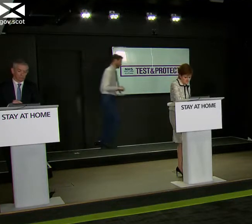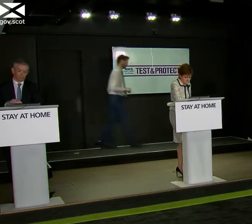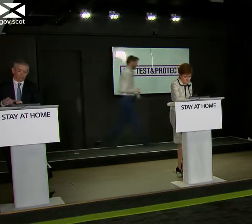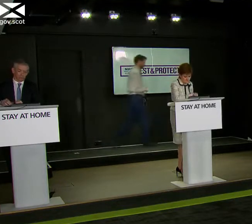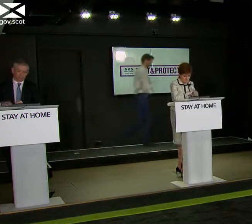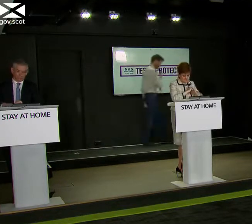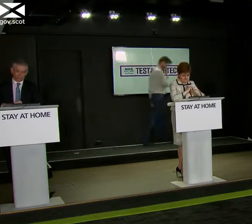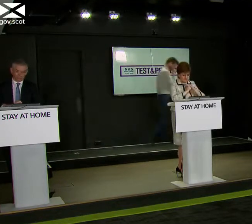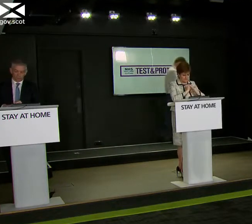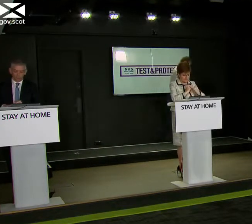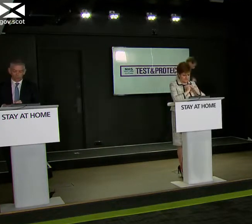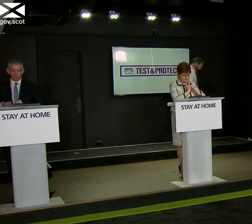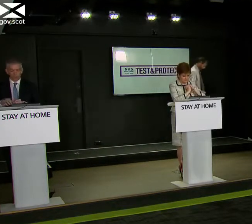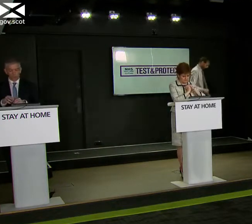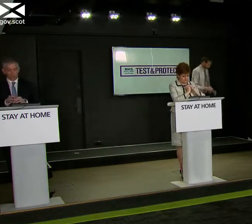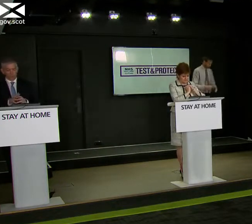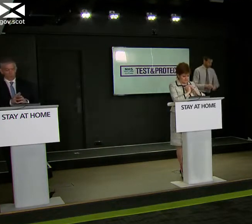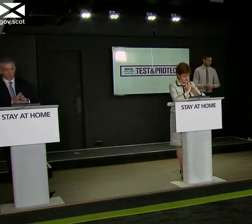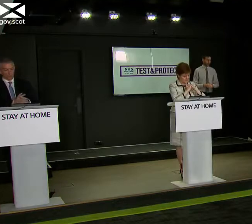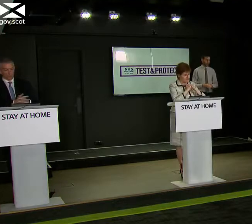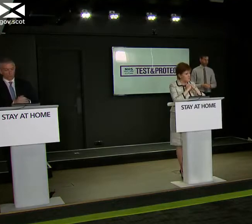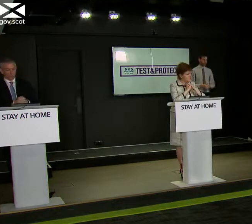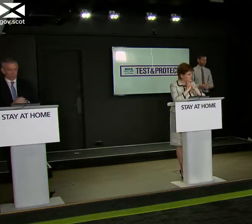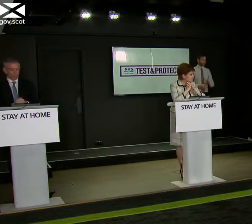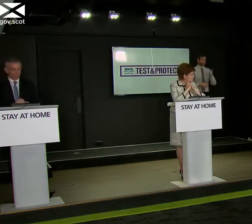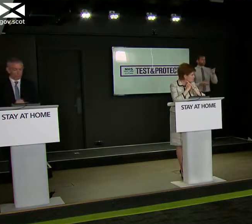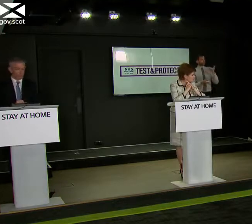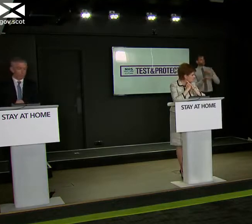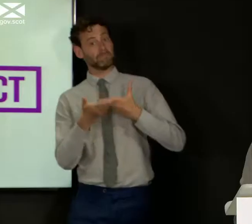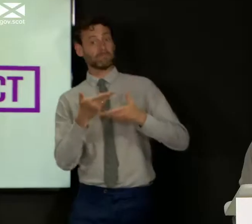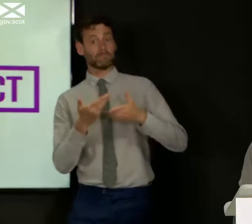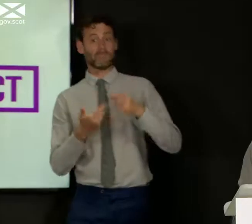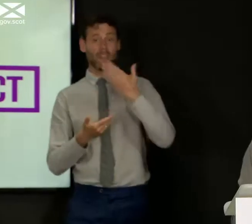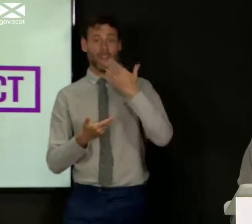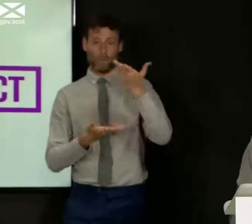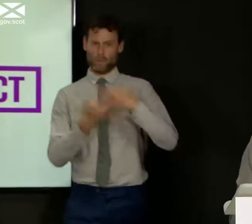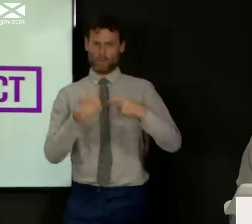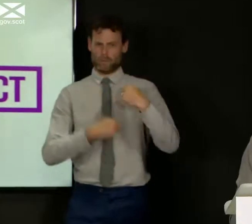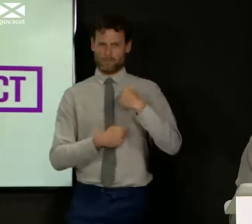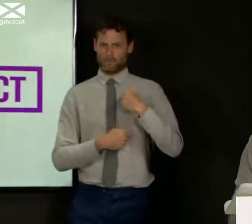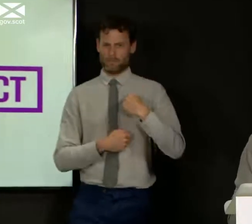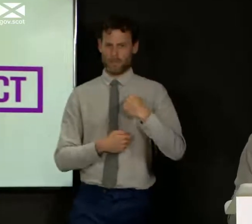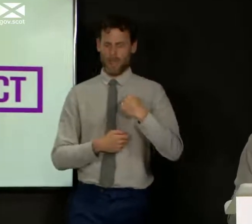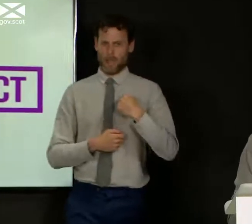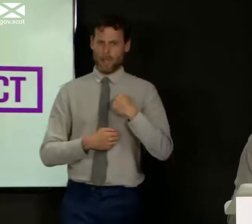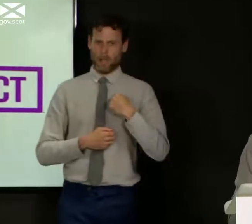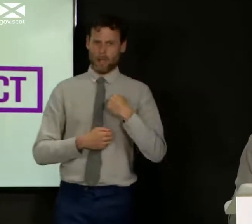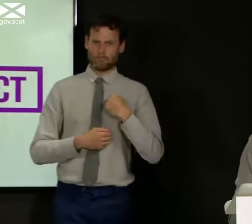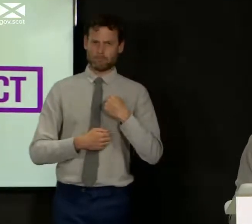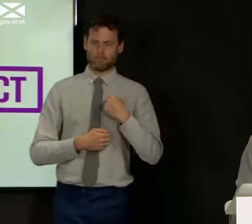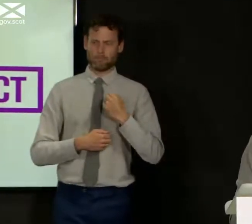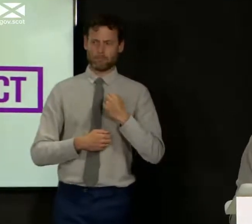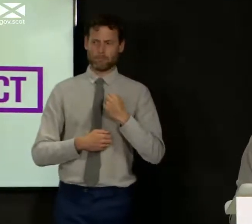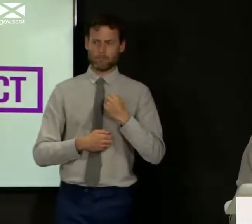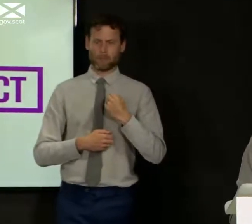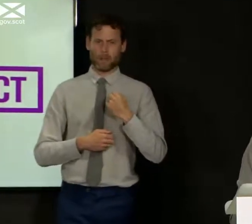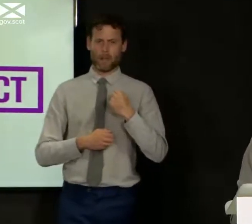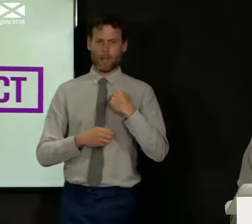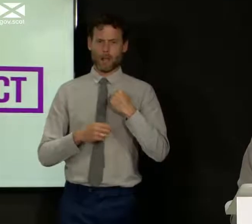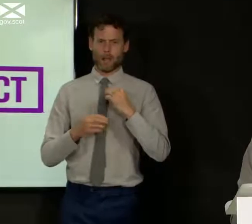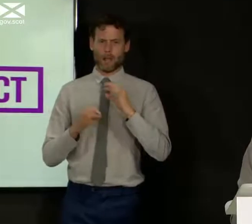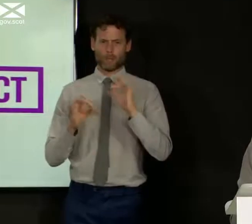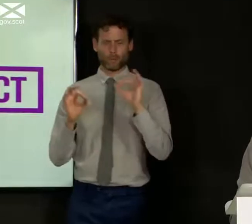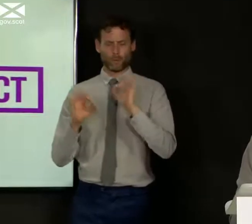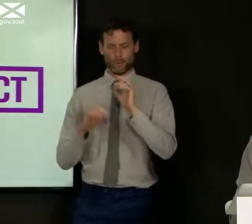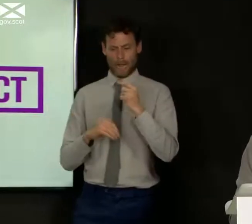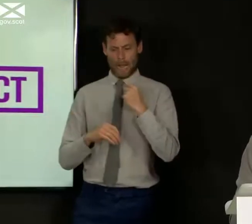Thanks very much, Vivian. From what you've just read out to me, I'm not sure that I am seeing the contradiction that you